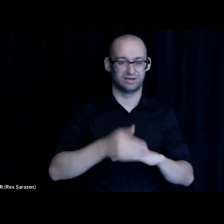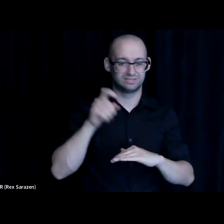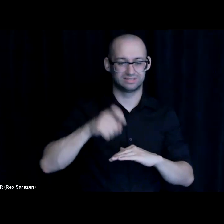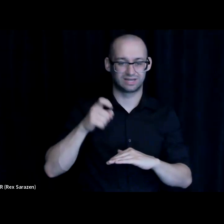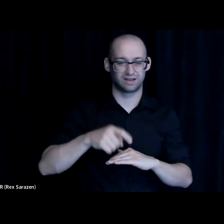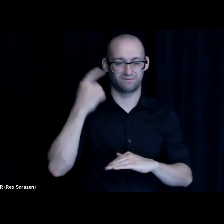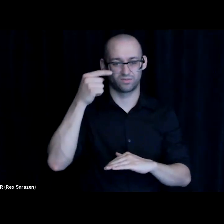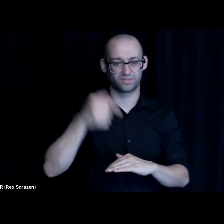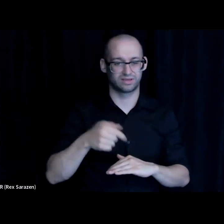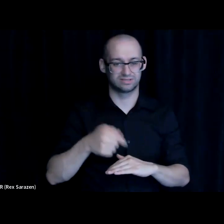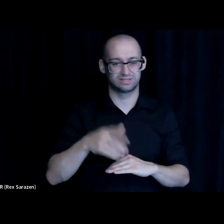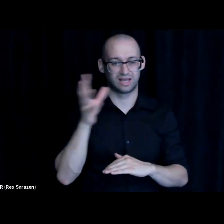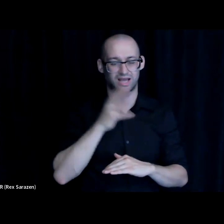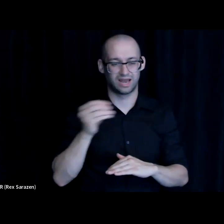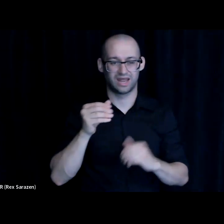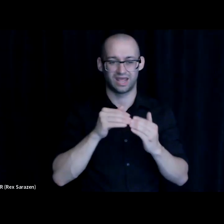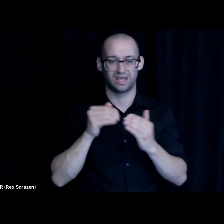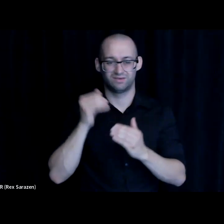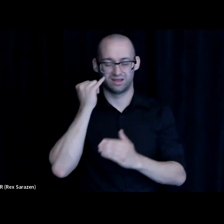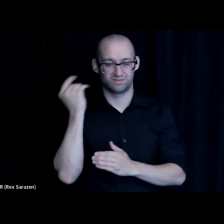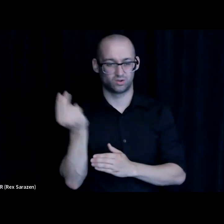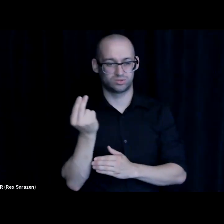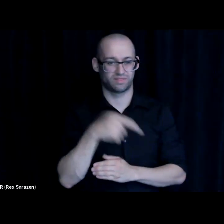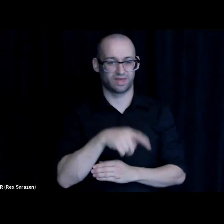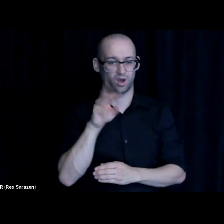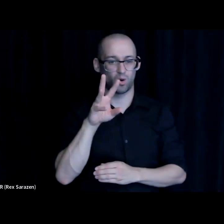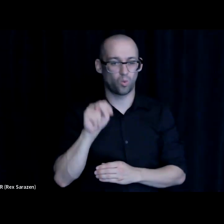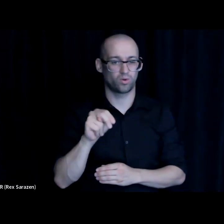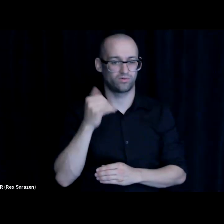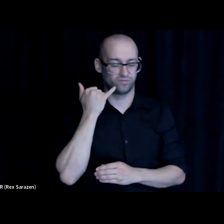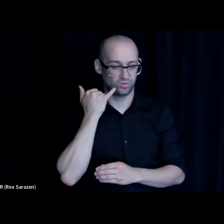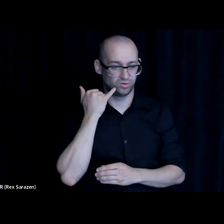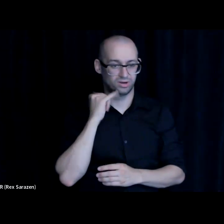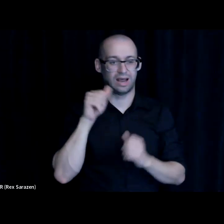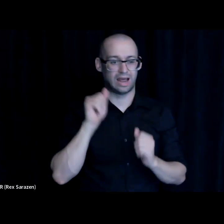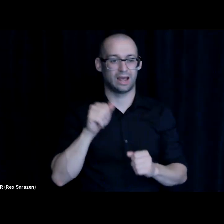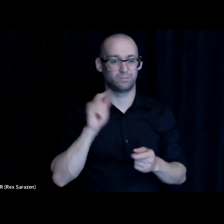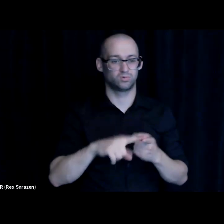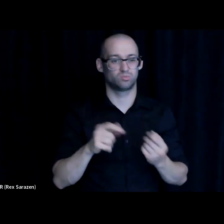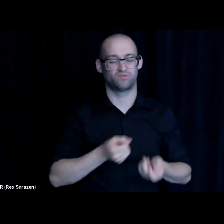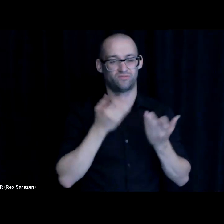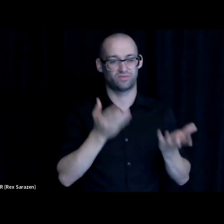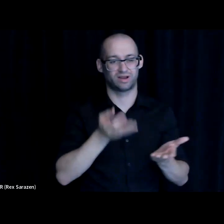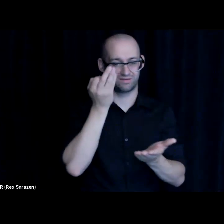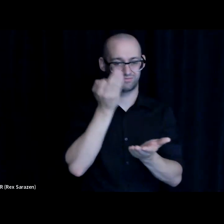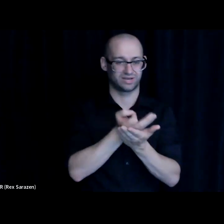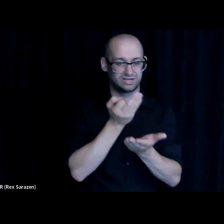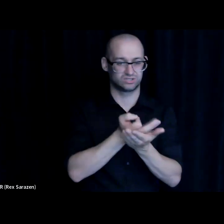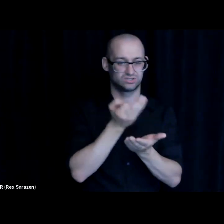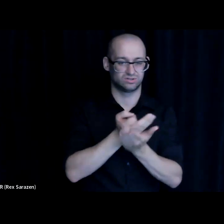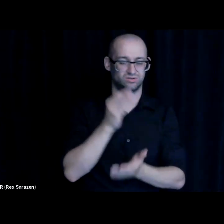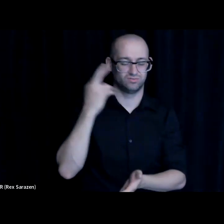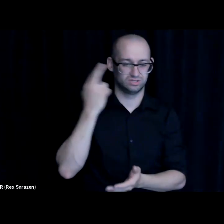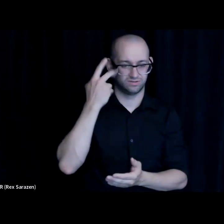with technology, even if they were using their own phones as hotspots. Being able to provide them financial incentives to be able to do that